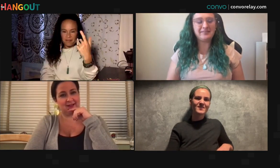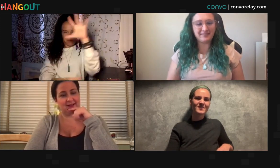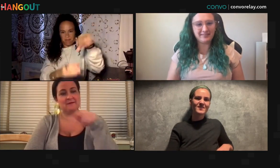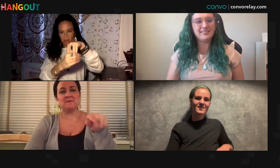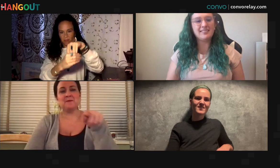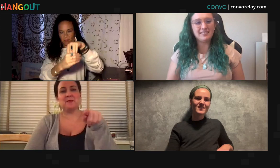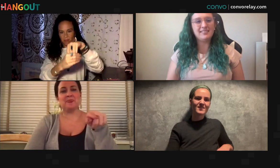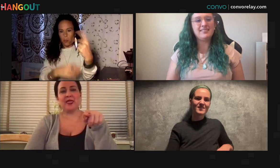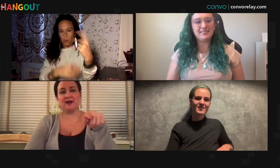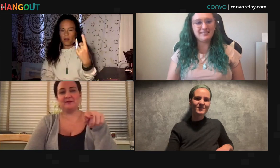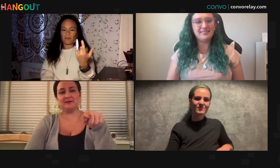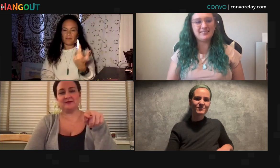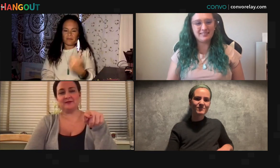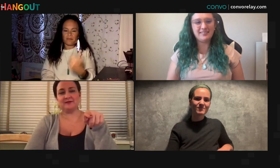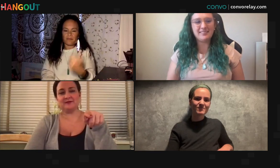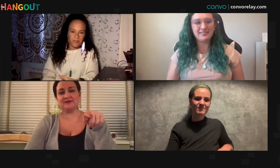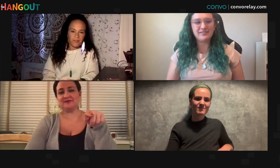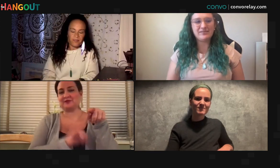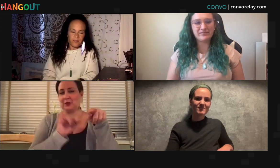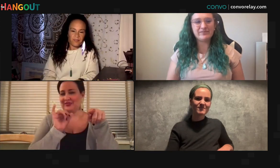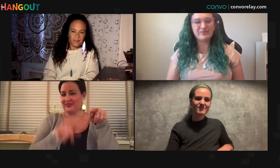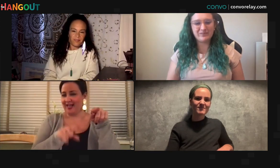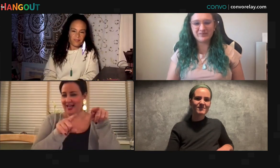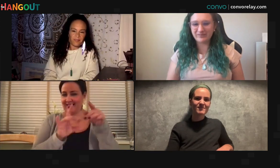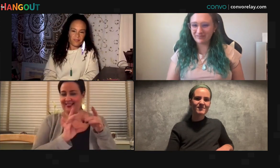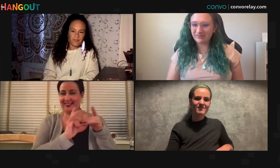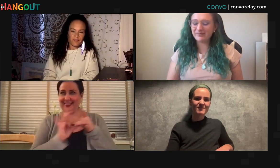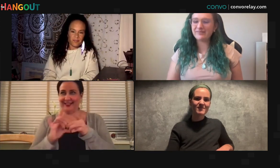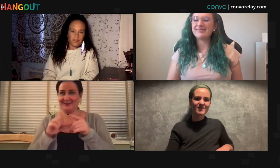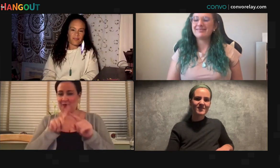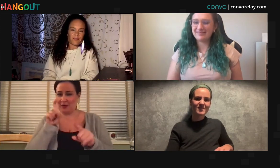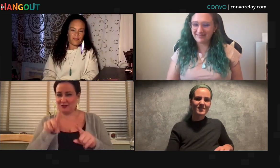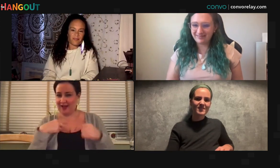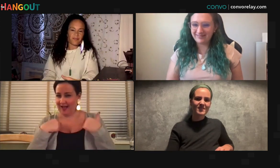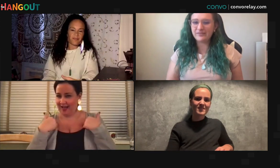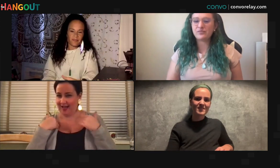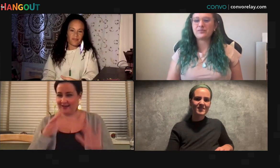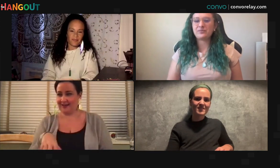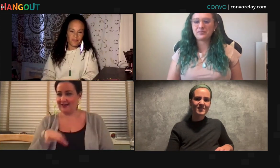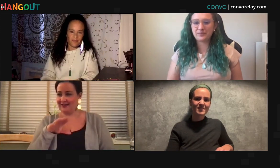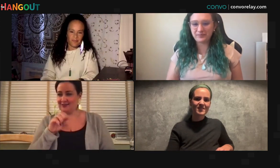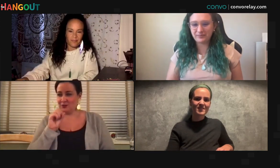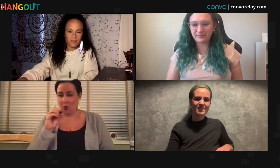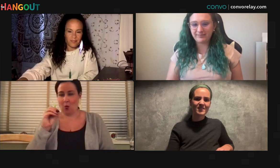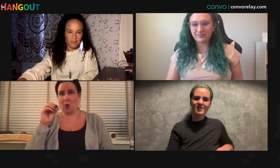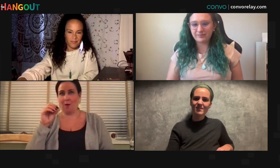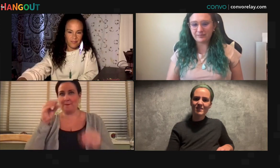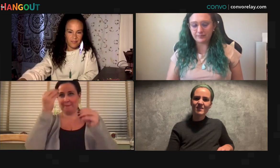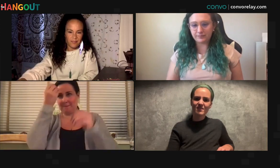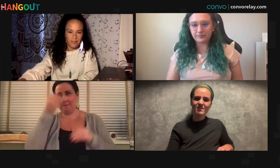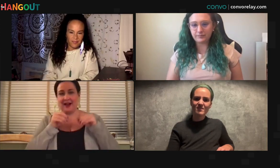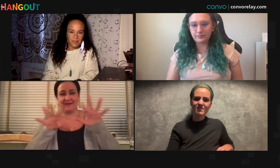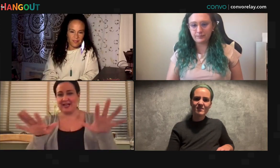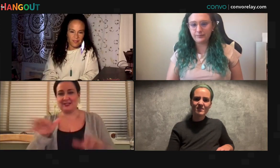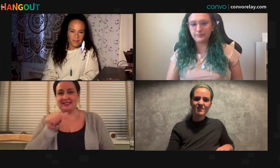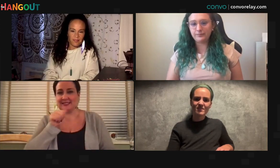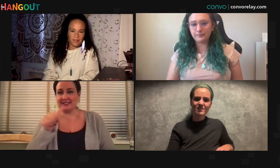That's just an example of one of many things. This is Melissa. That leads to another question that I had.